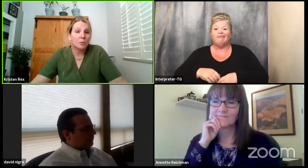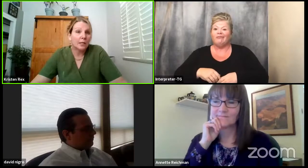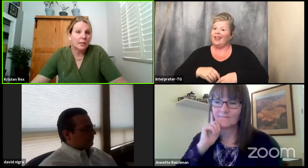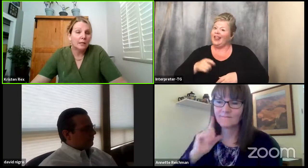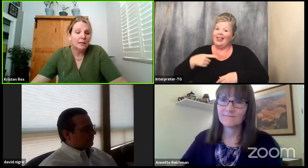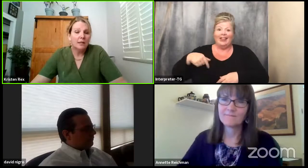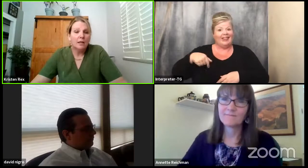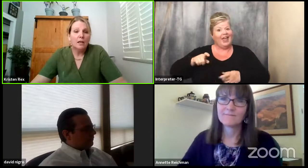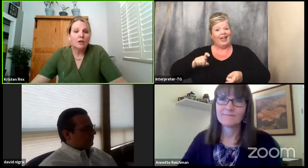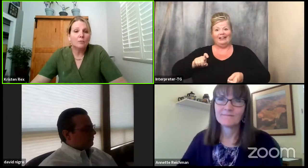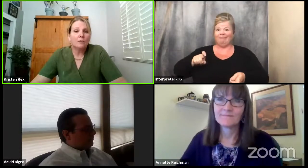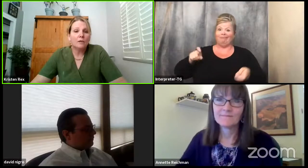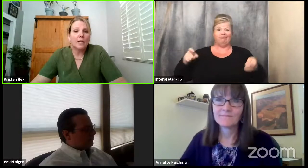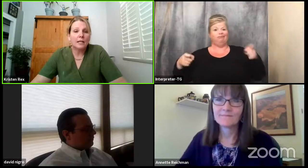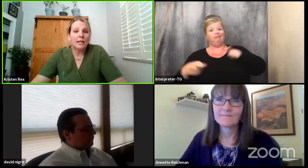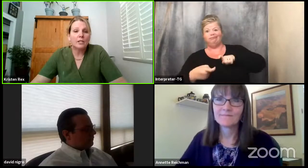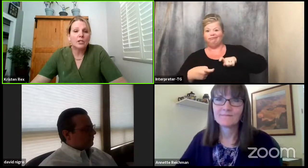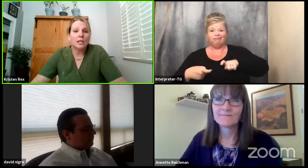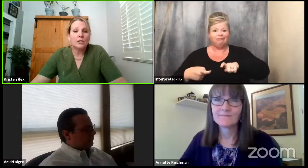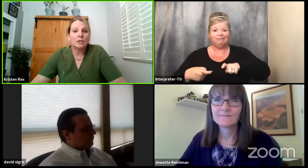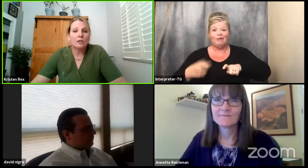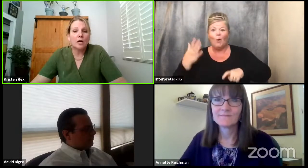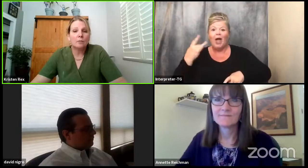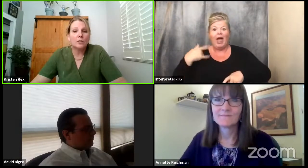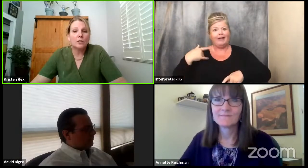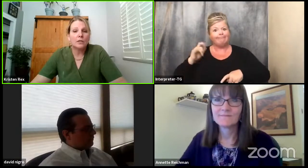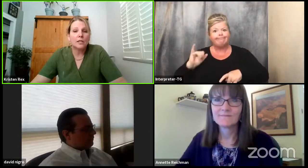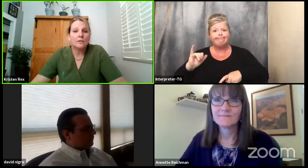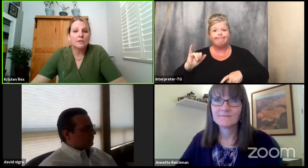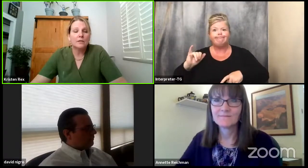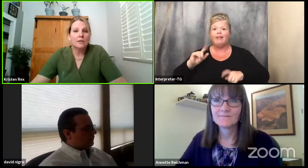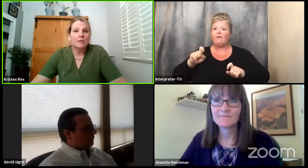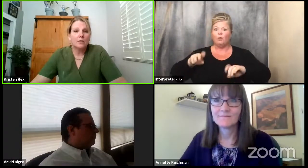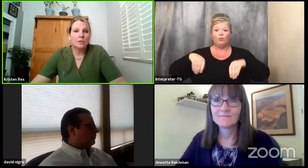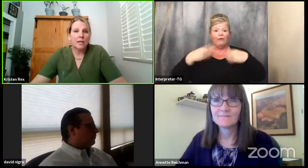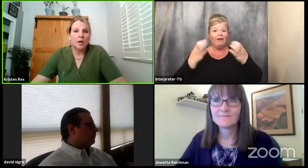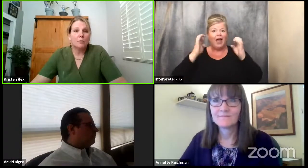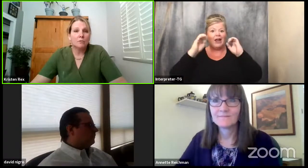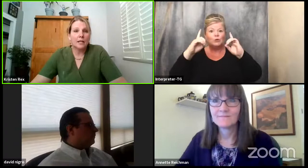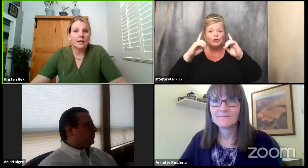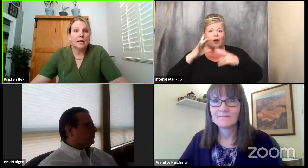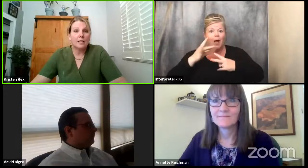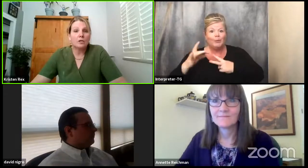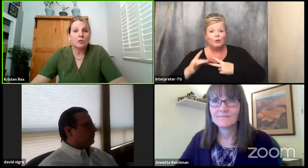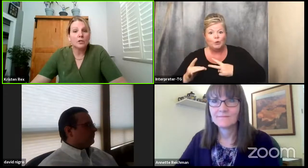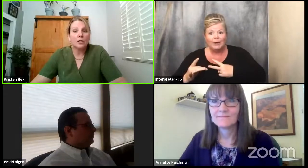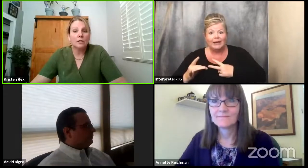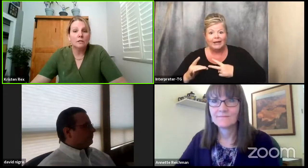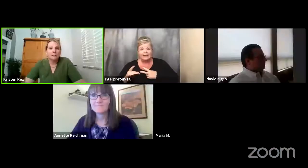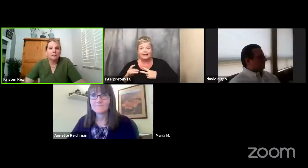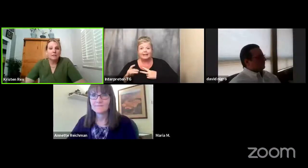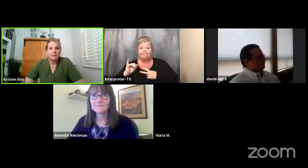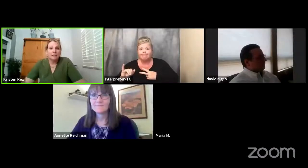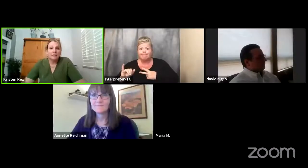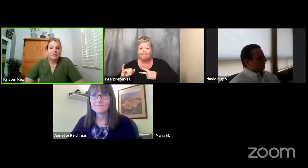past spring of providing educational opportunities to now providing